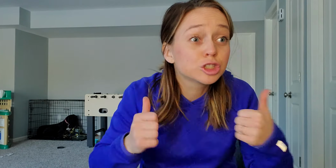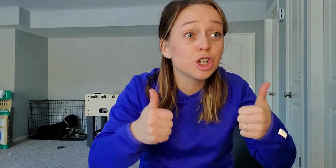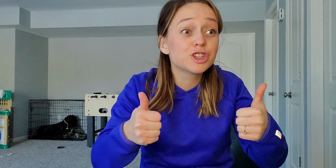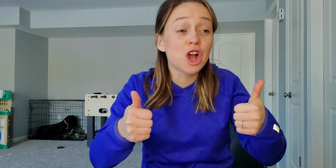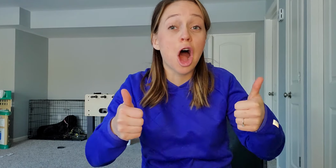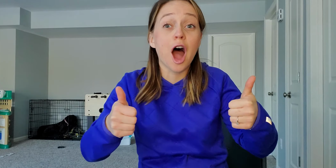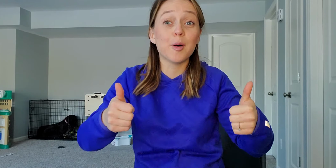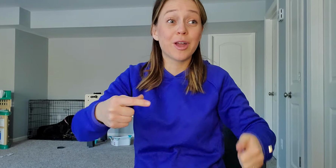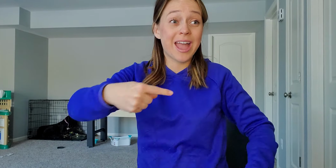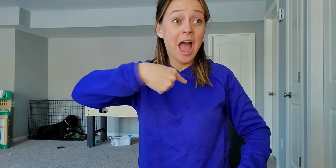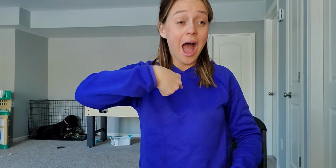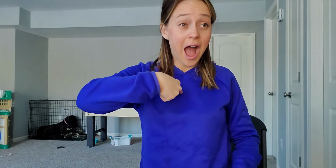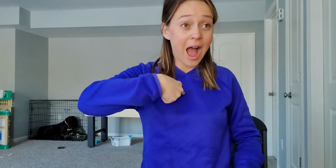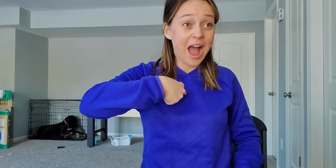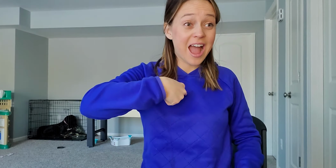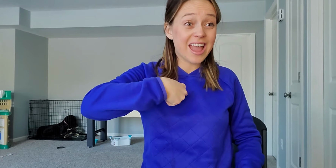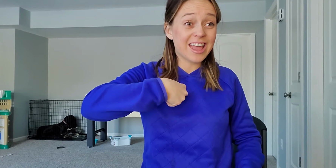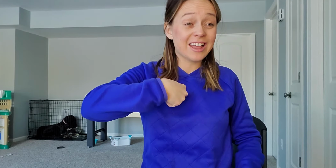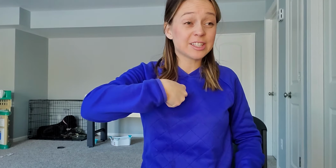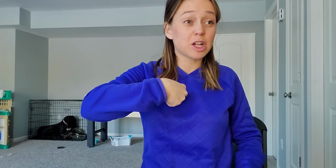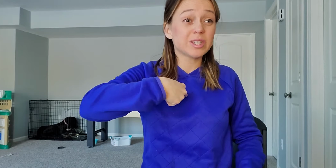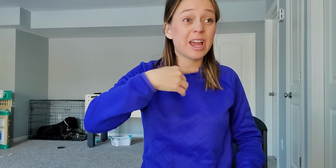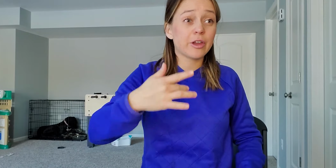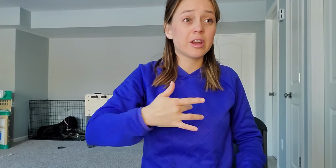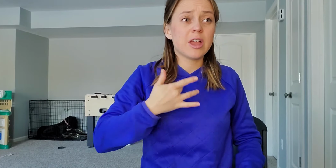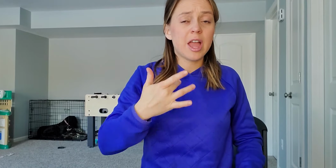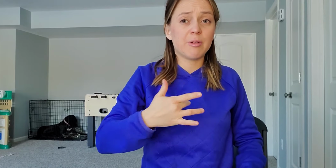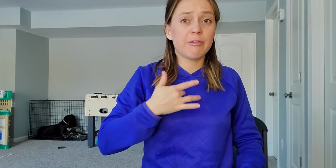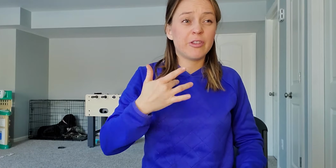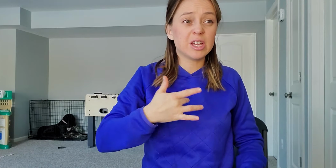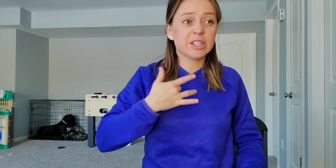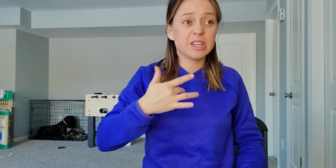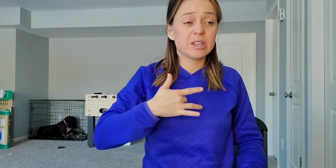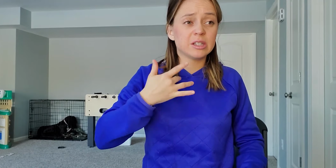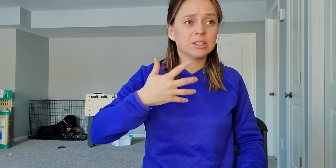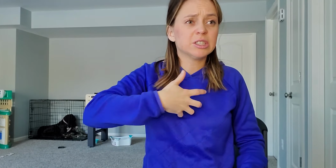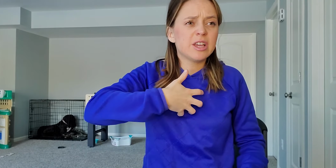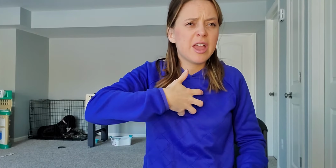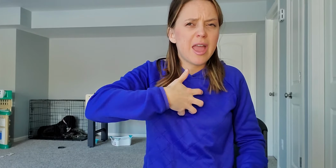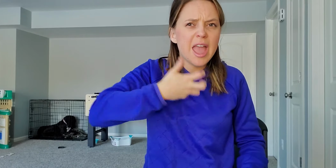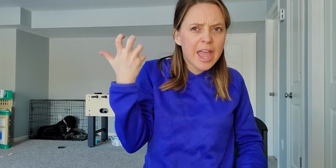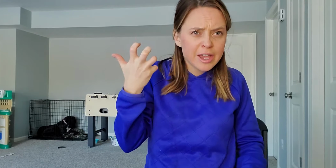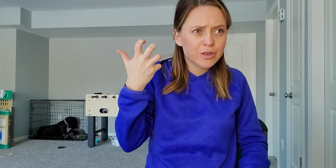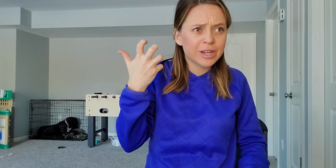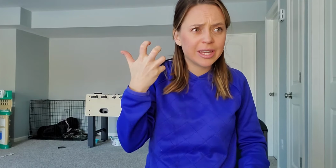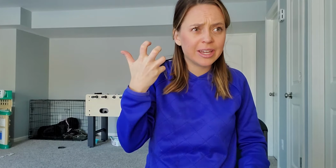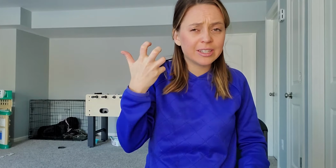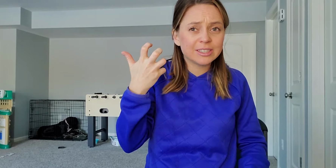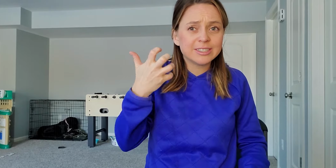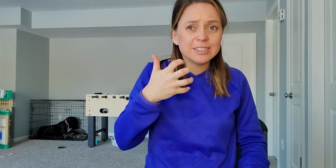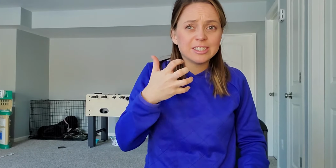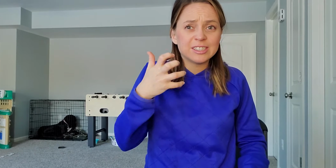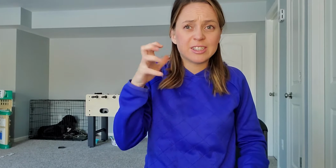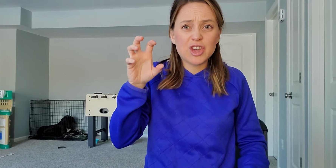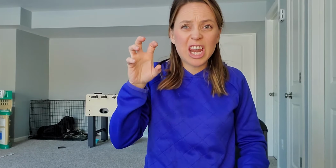Good job. Okay, let's all do it together, am feeling angry. You kind of have